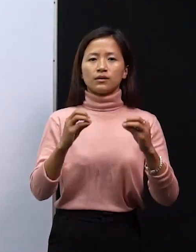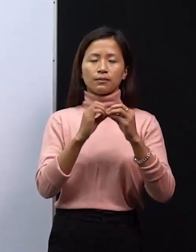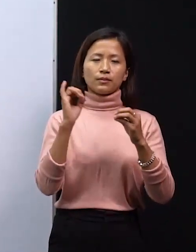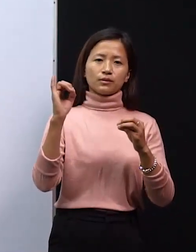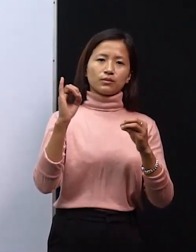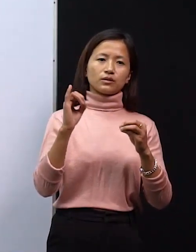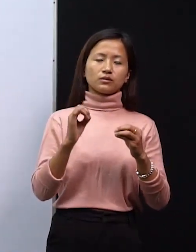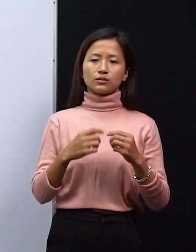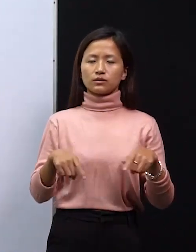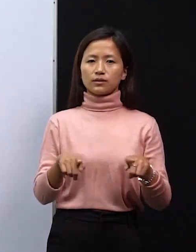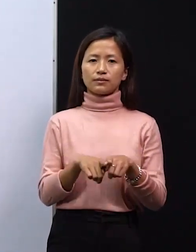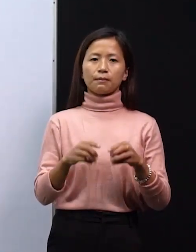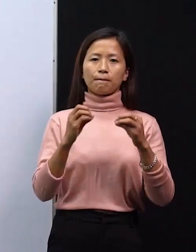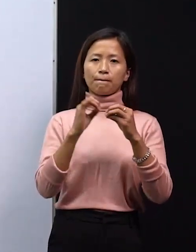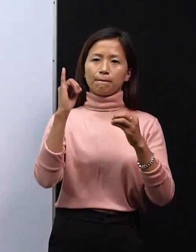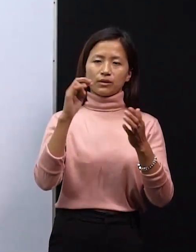binomial and binomial.